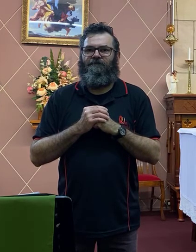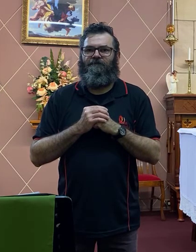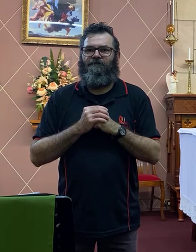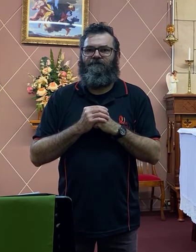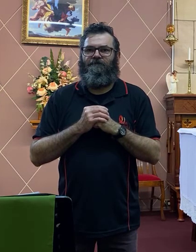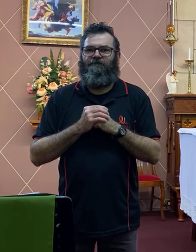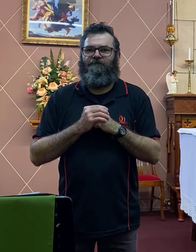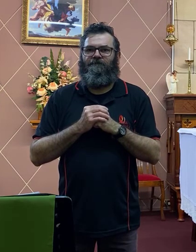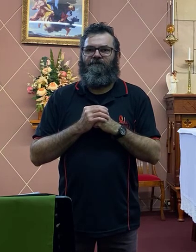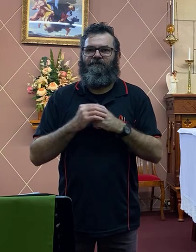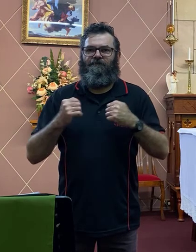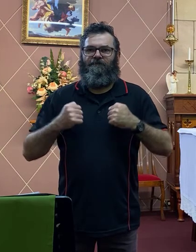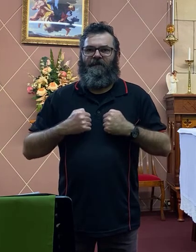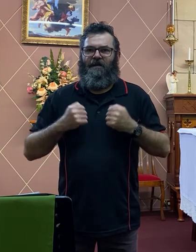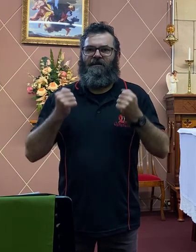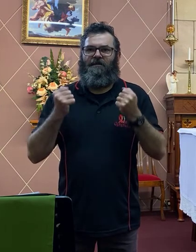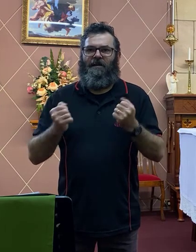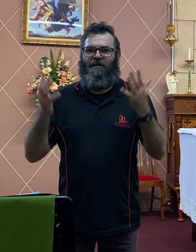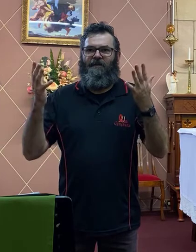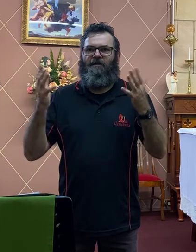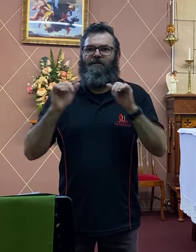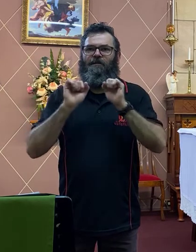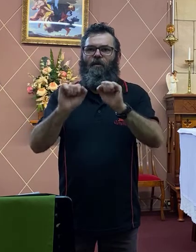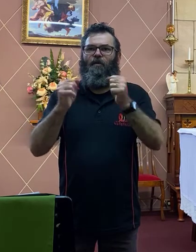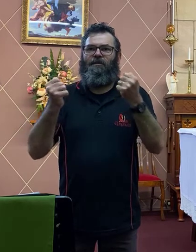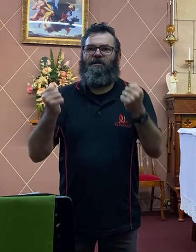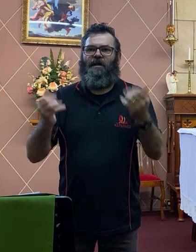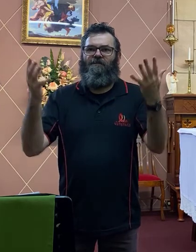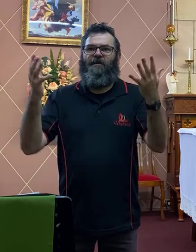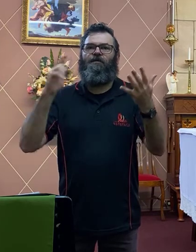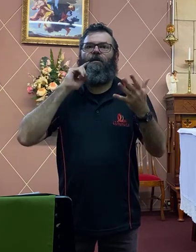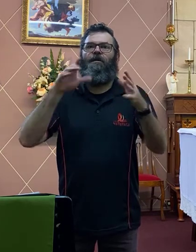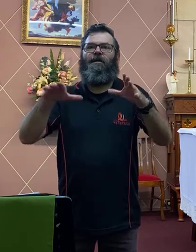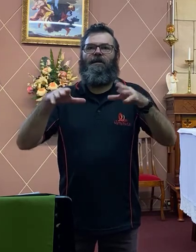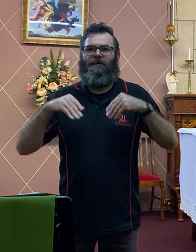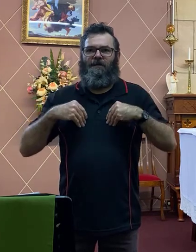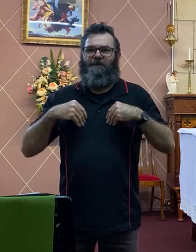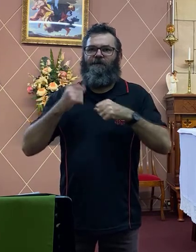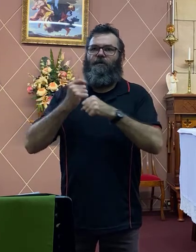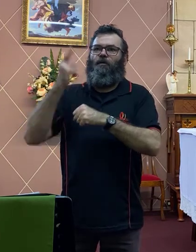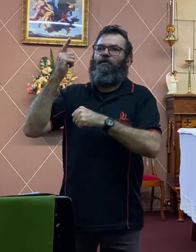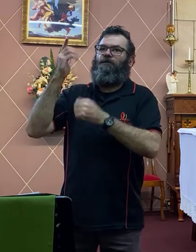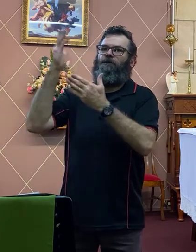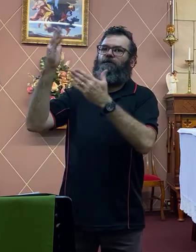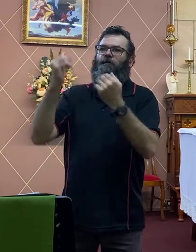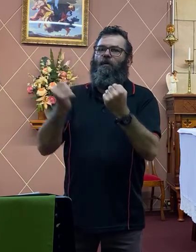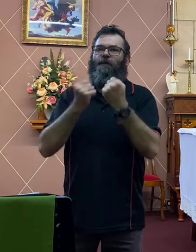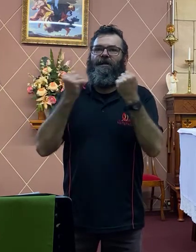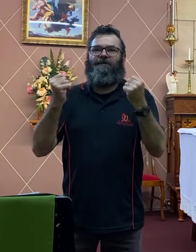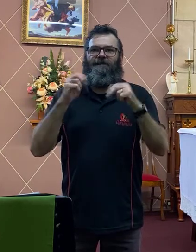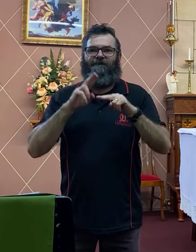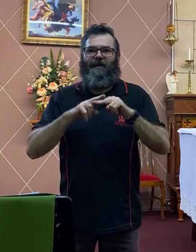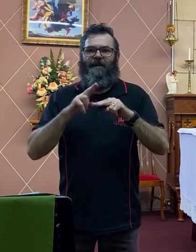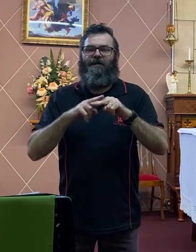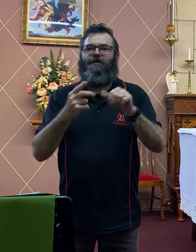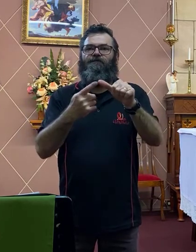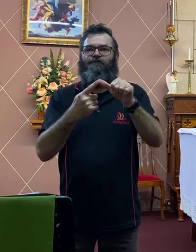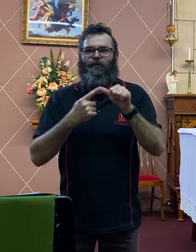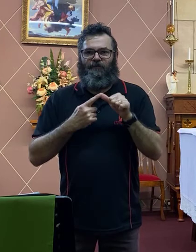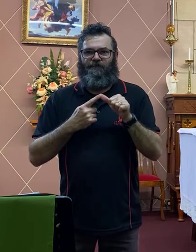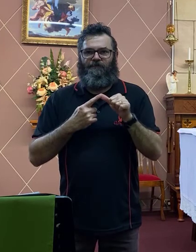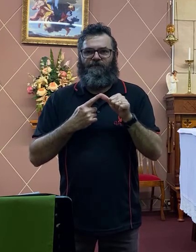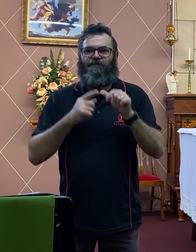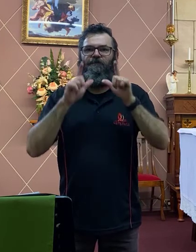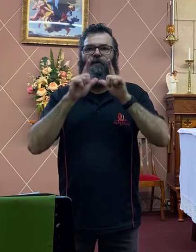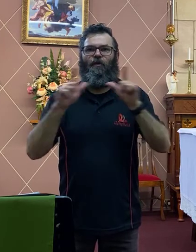Pray, brethren, that my sacrifice and yours may be acceptable to God, the Almighty Father. May the Lord accept the